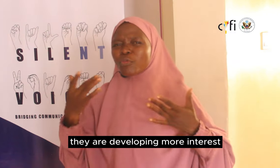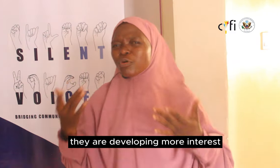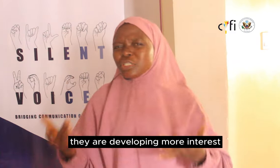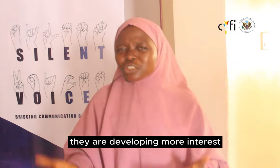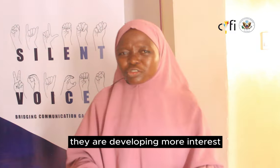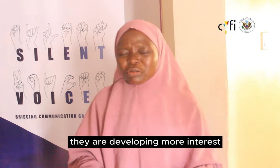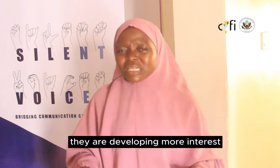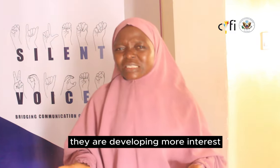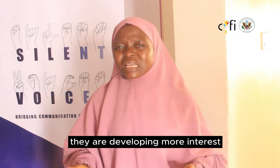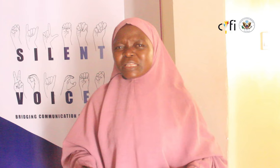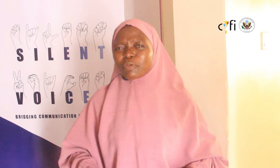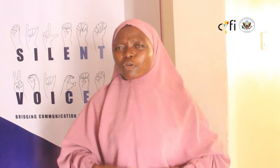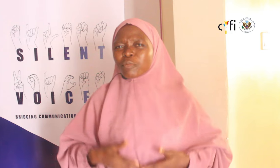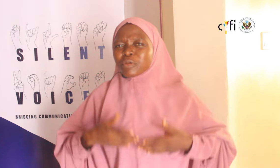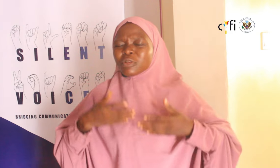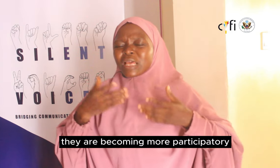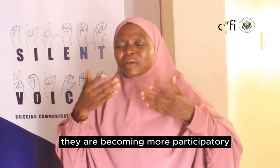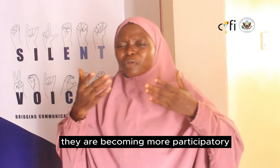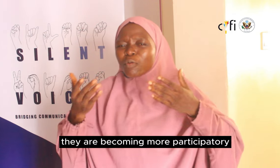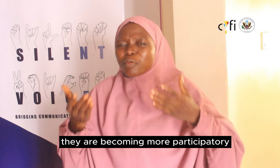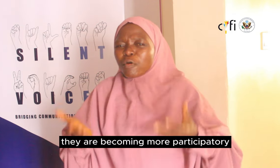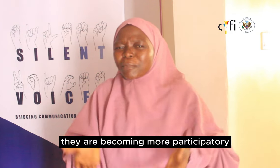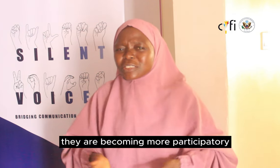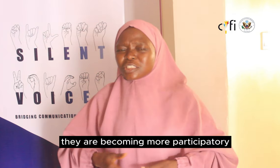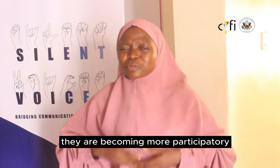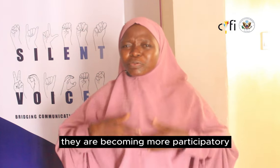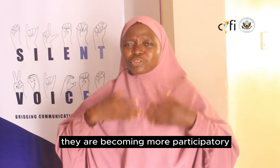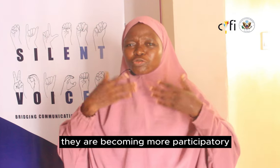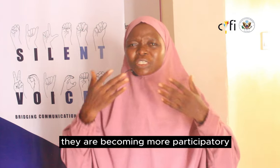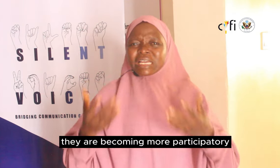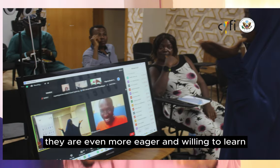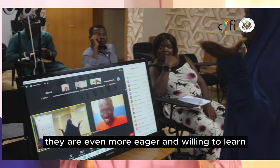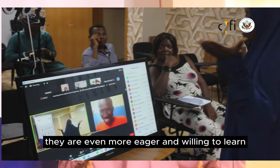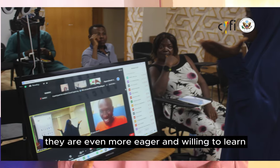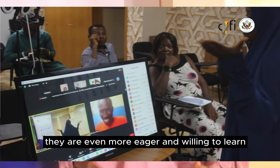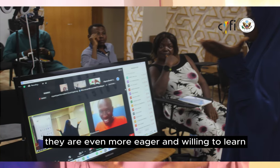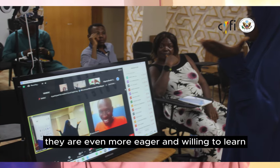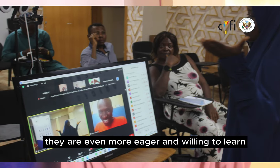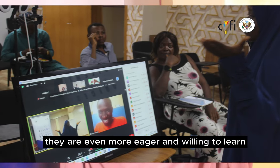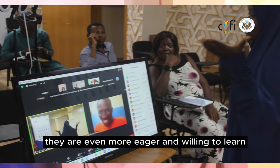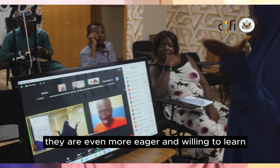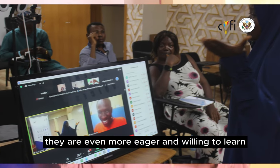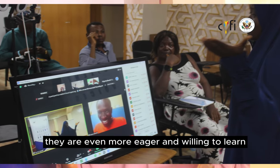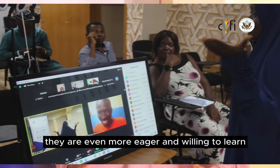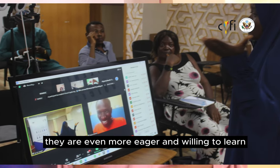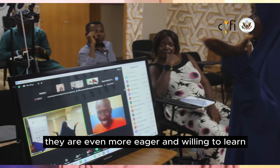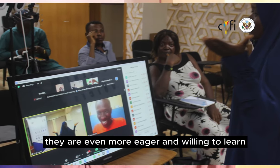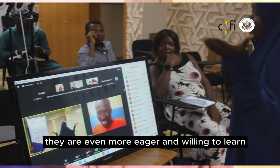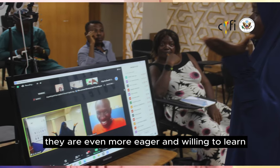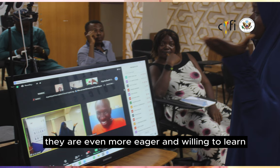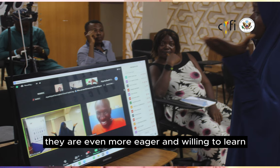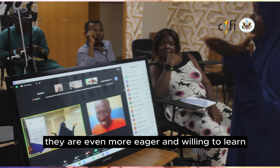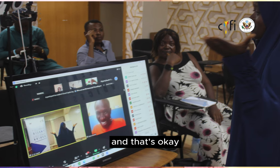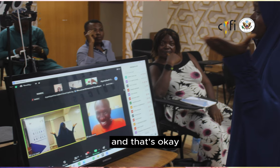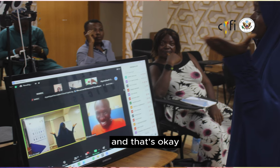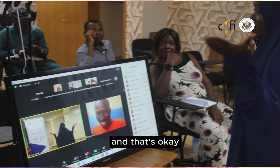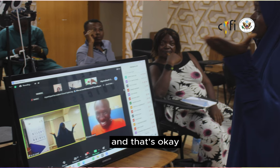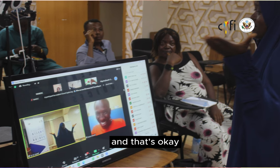more interest, they are becoming more participatory, they are even more eager and willing to learn. And when I say,